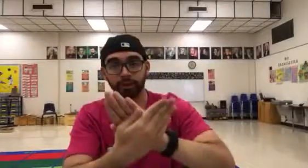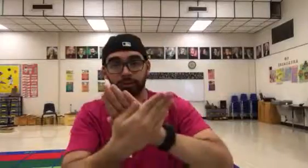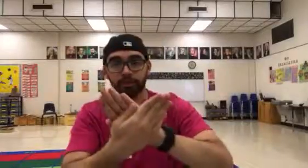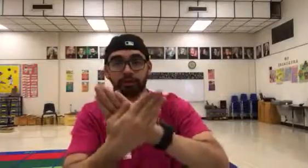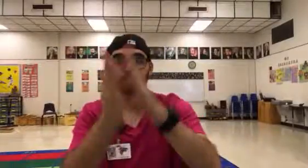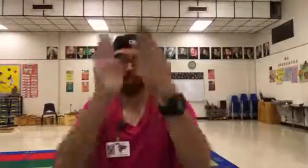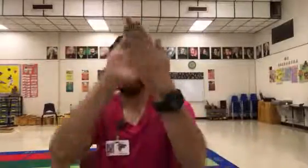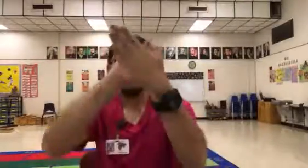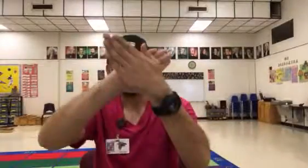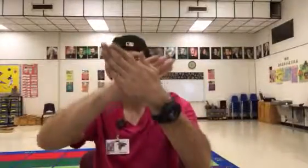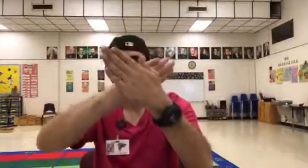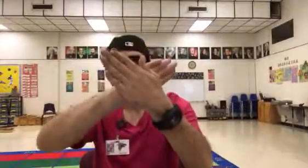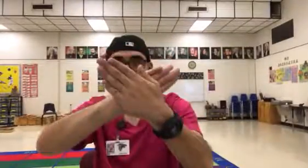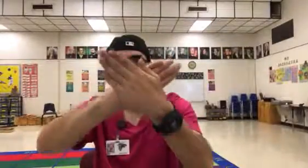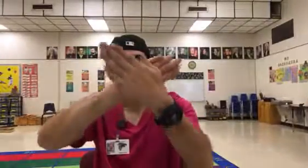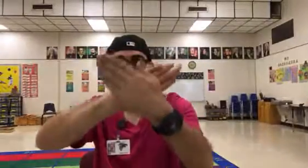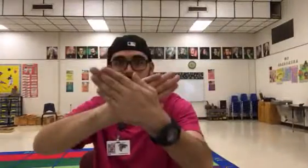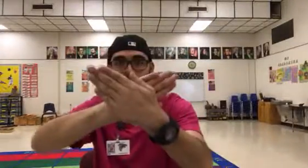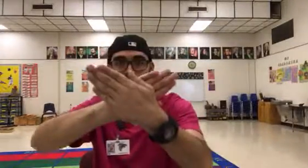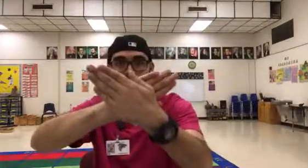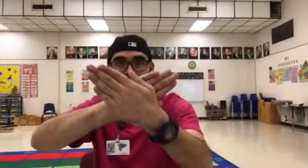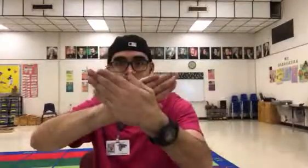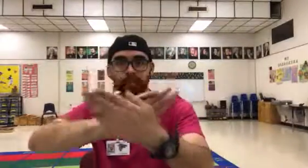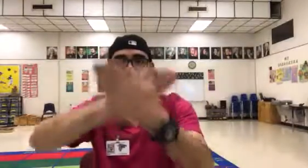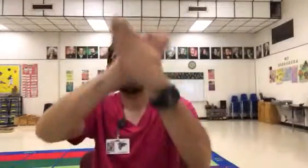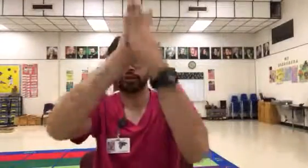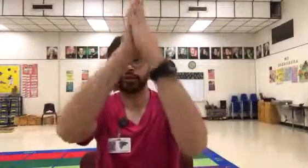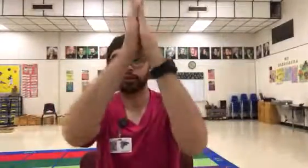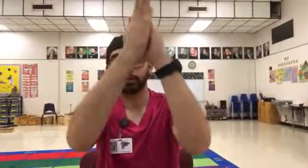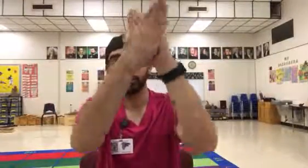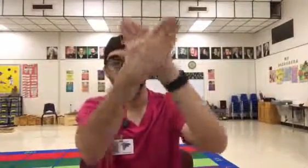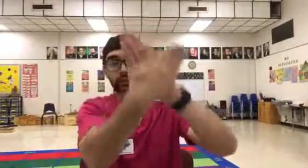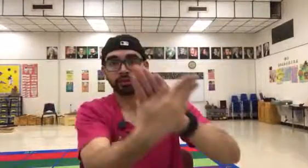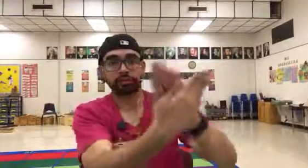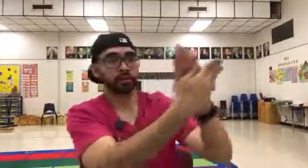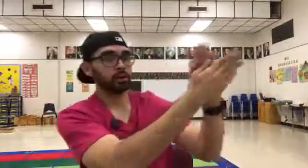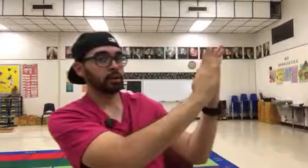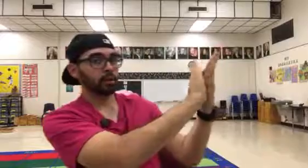direction. Okay, so they're touching like this, and you switch direction.